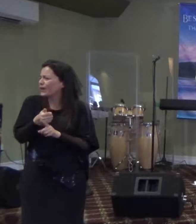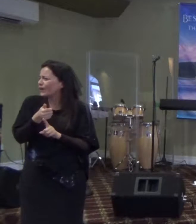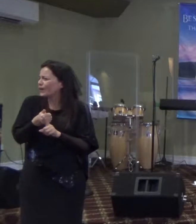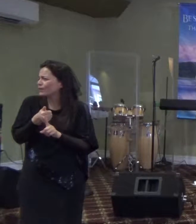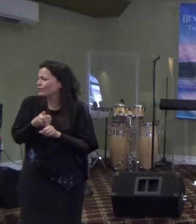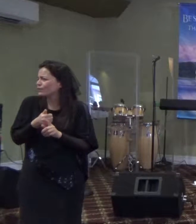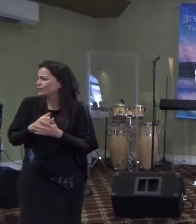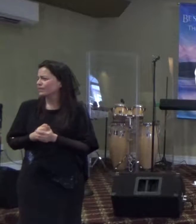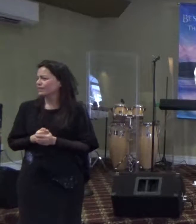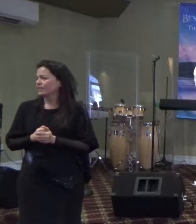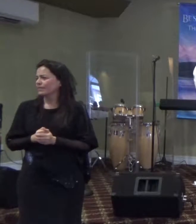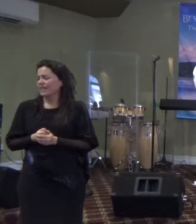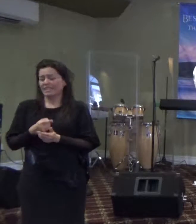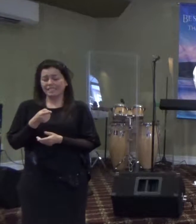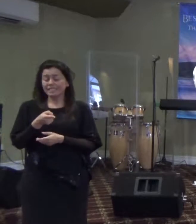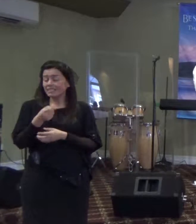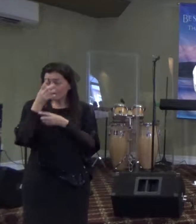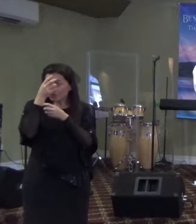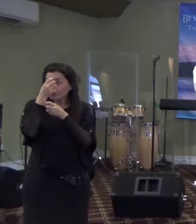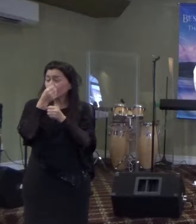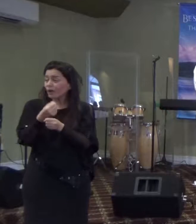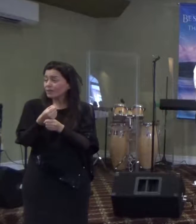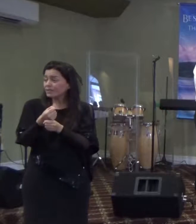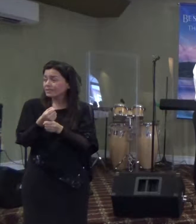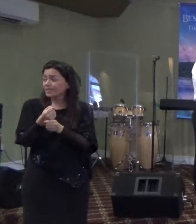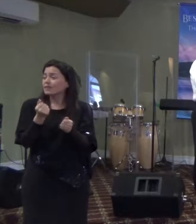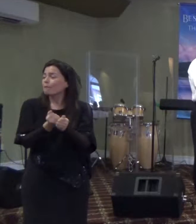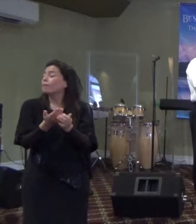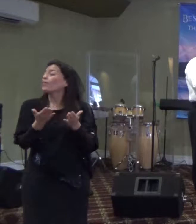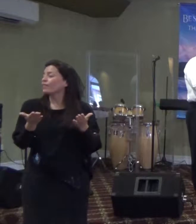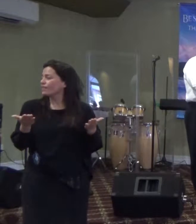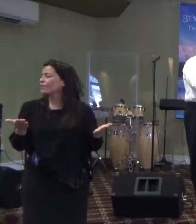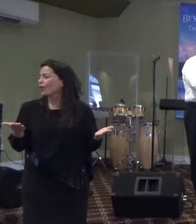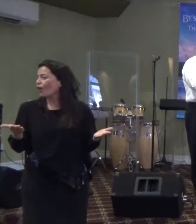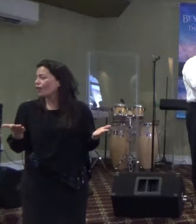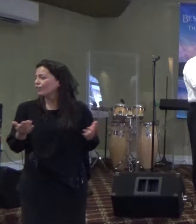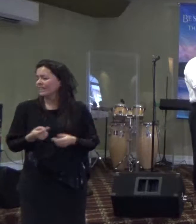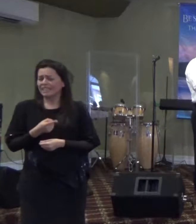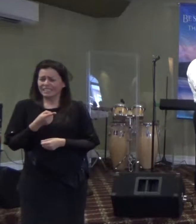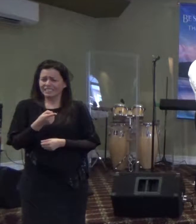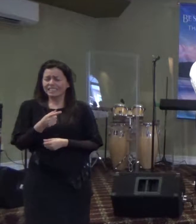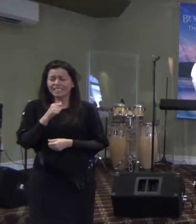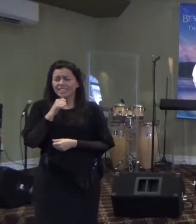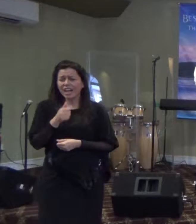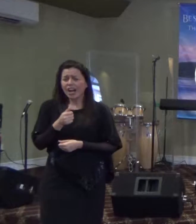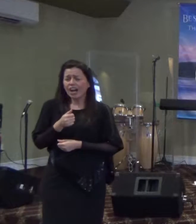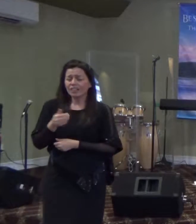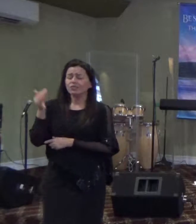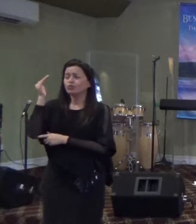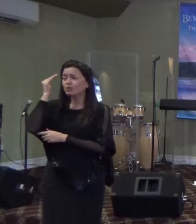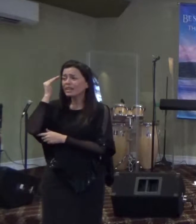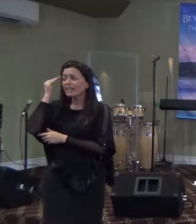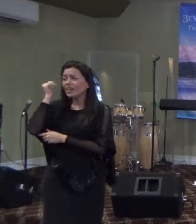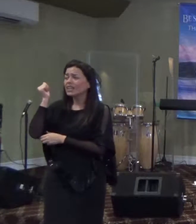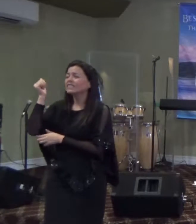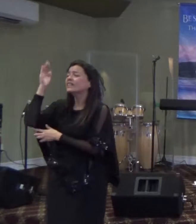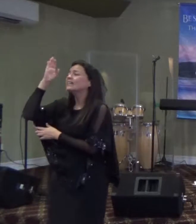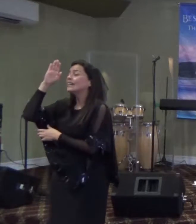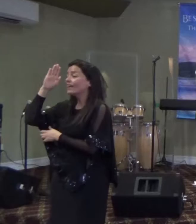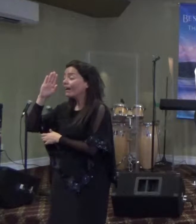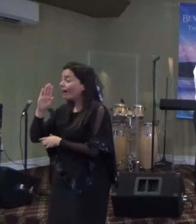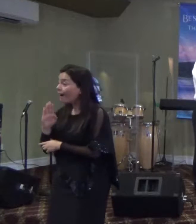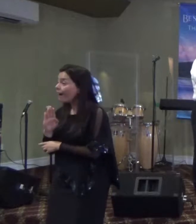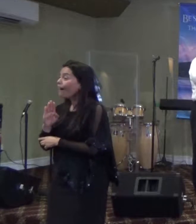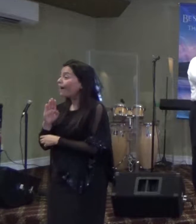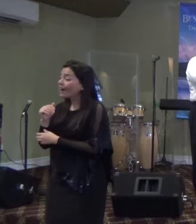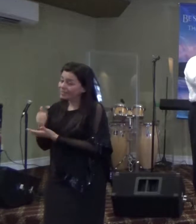lo has, material? all the material. Él no está pidiendo a Dios He's not nada. asking of God Este anything. hombre no necesita